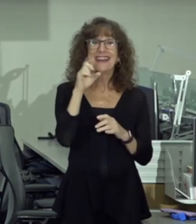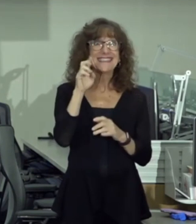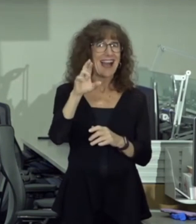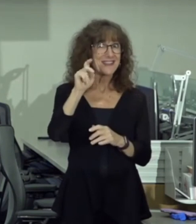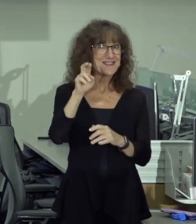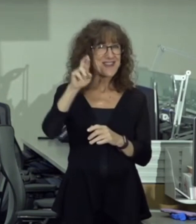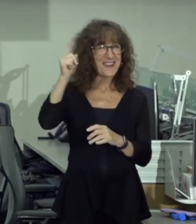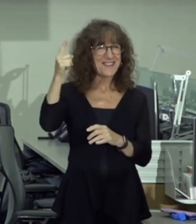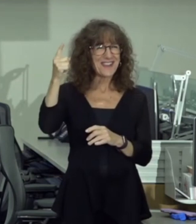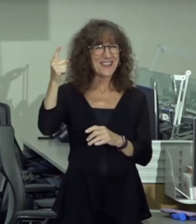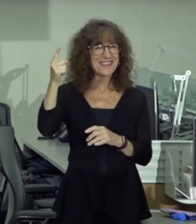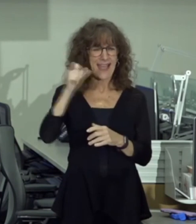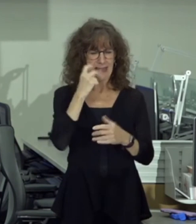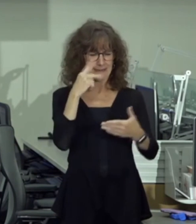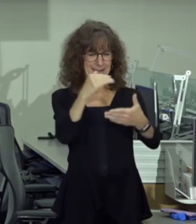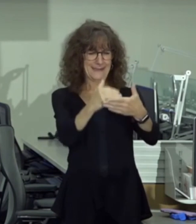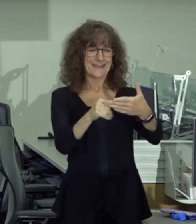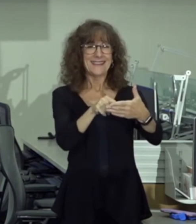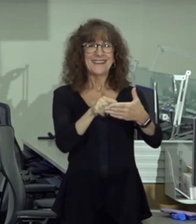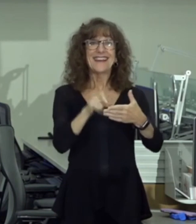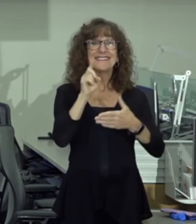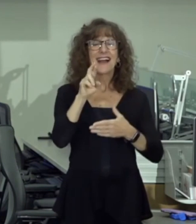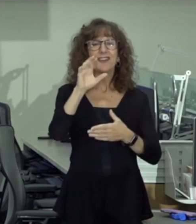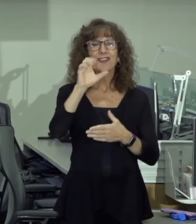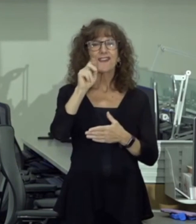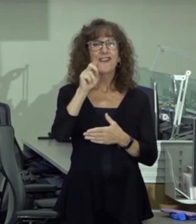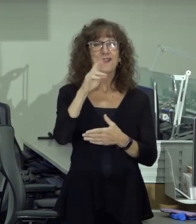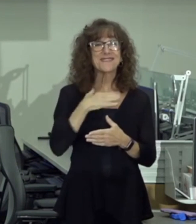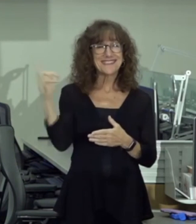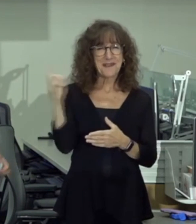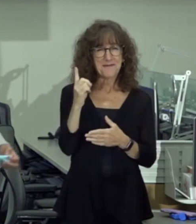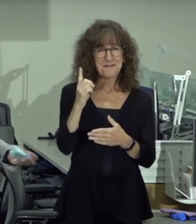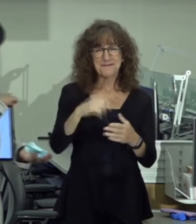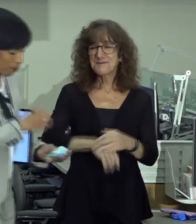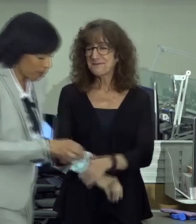Dr. Carter. I wondered, I didn't see his name here, but Dr. Carter, would you come up, please, and offer your remarks?